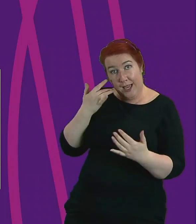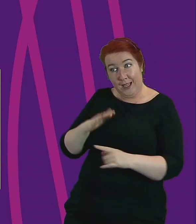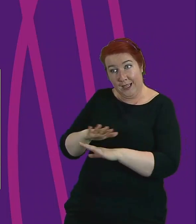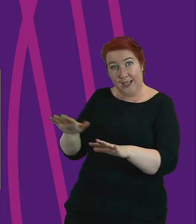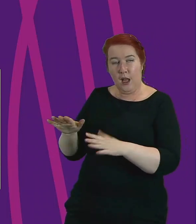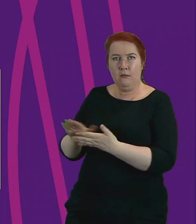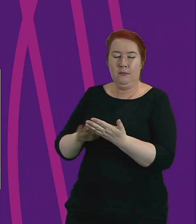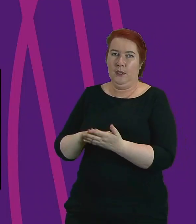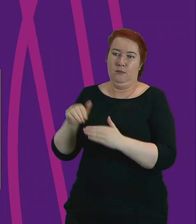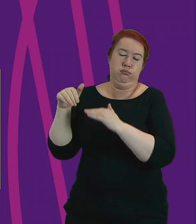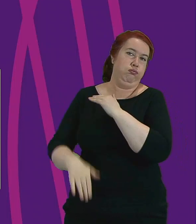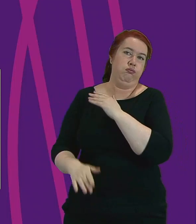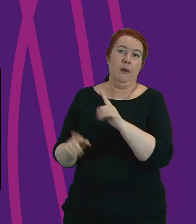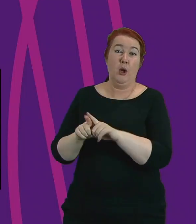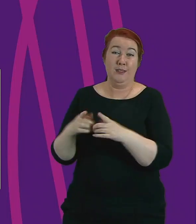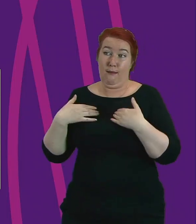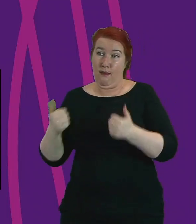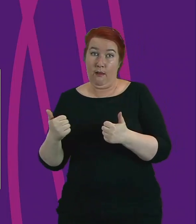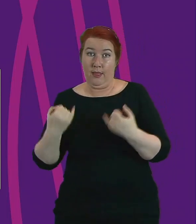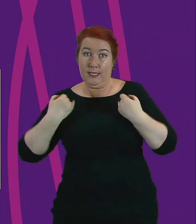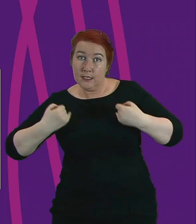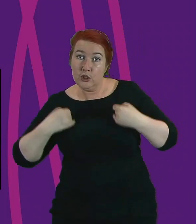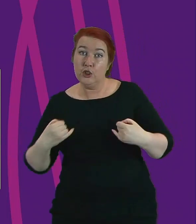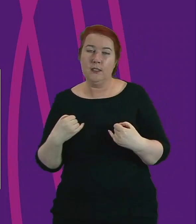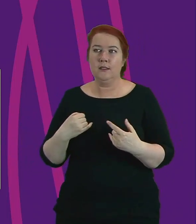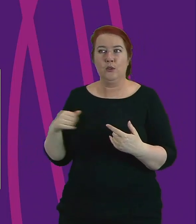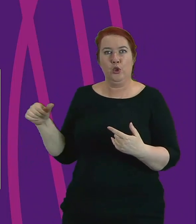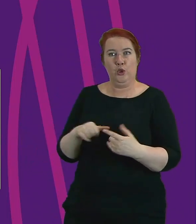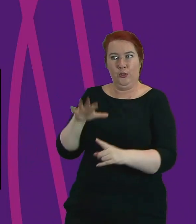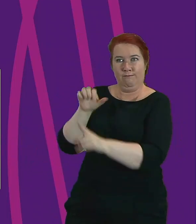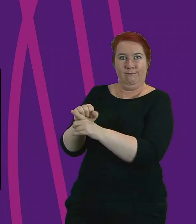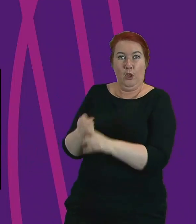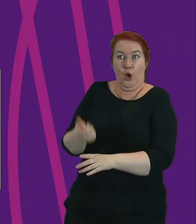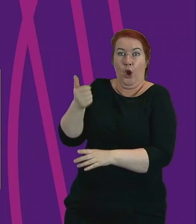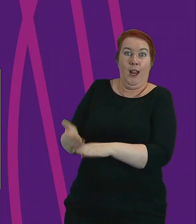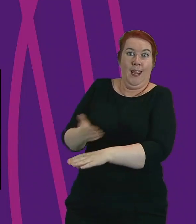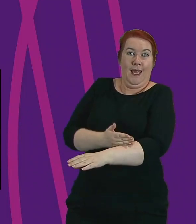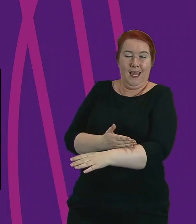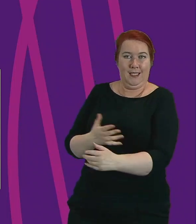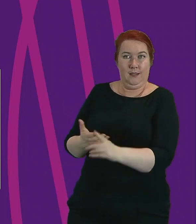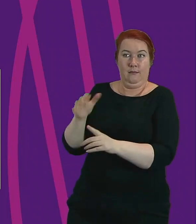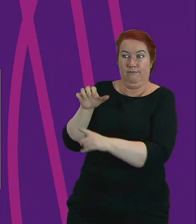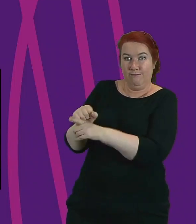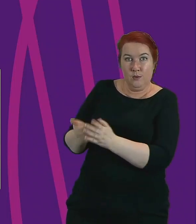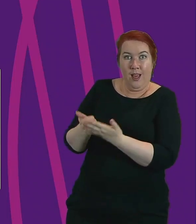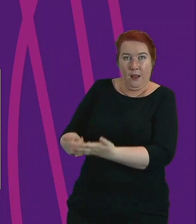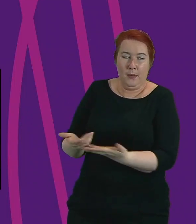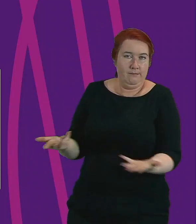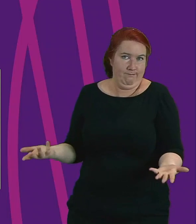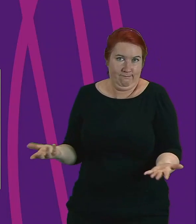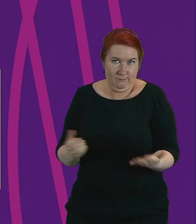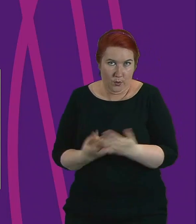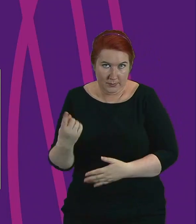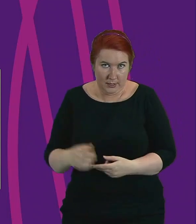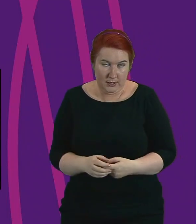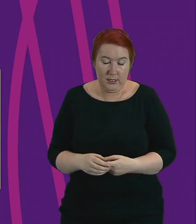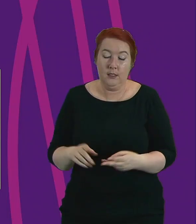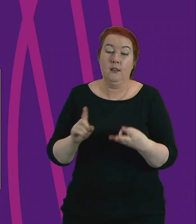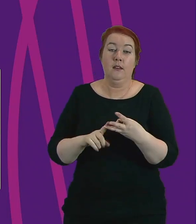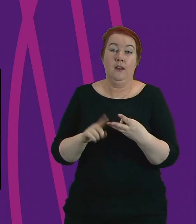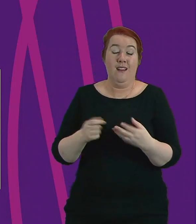and conditions going undetected early enough to do something about them. And it suggests that our national response to COVID-19,